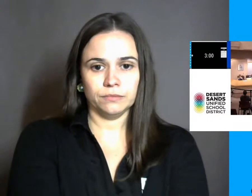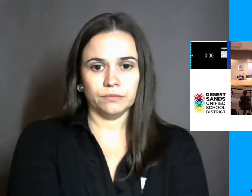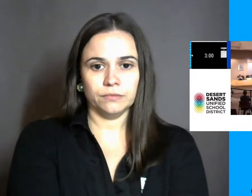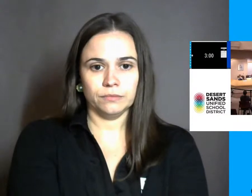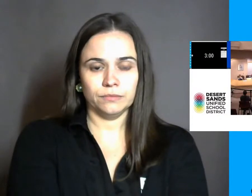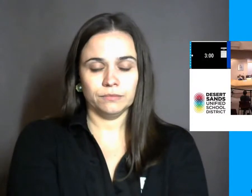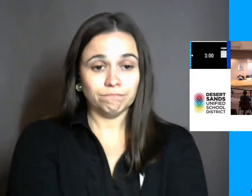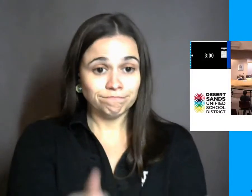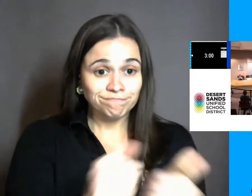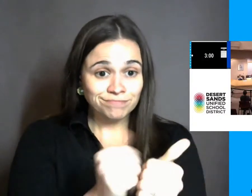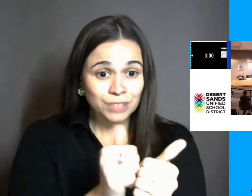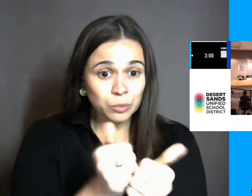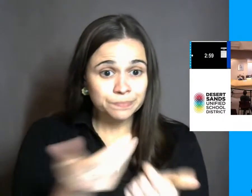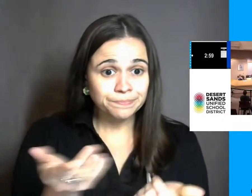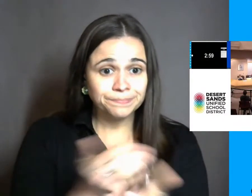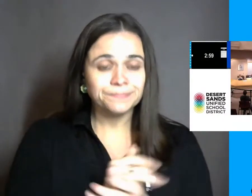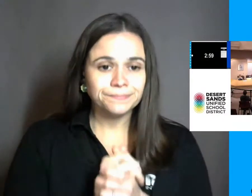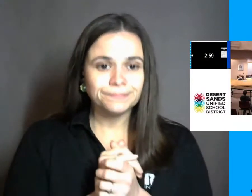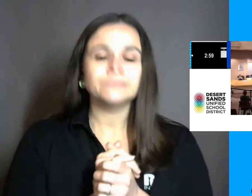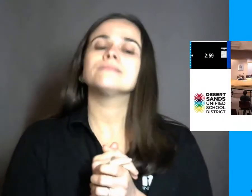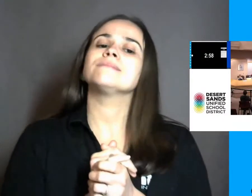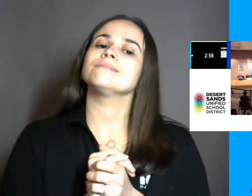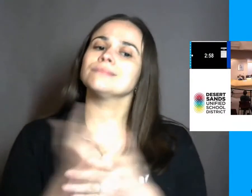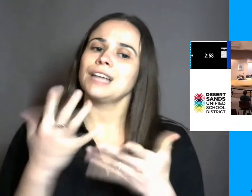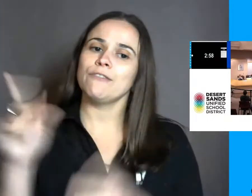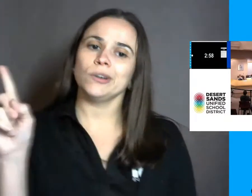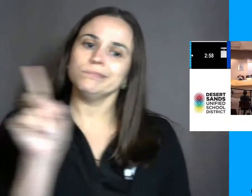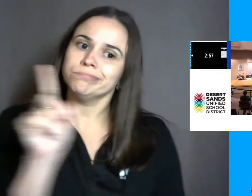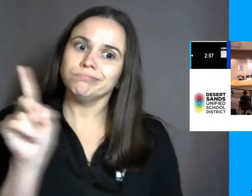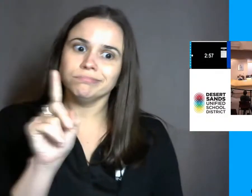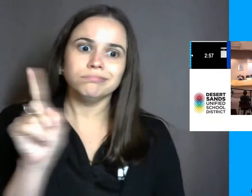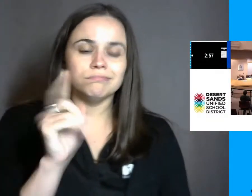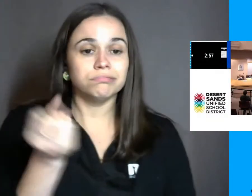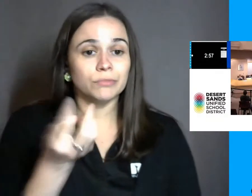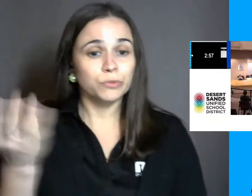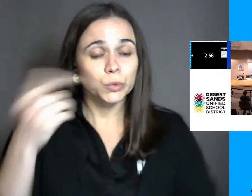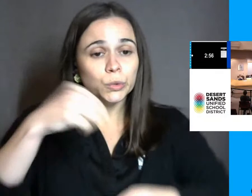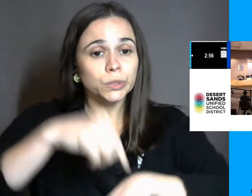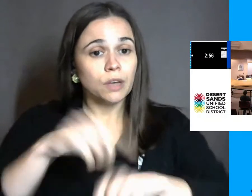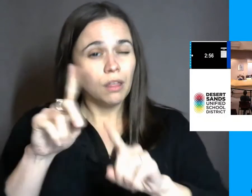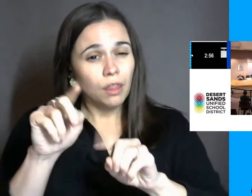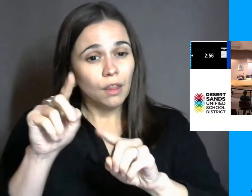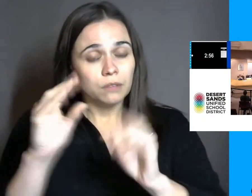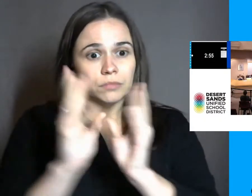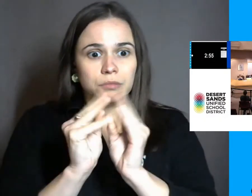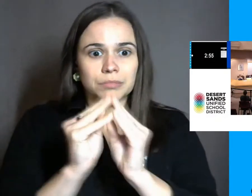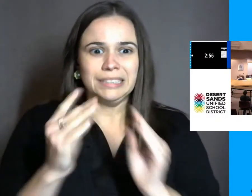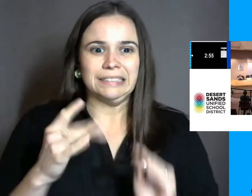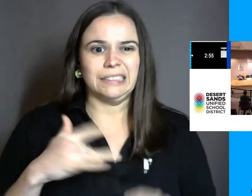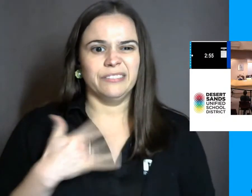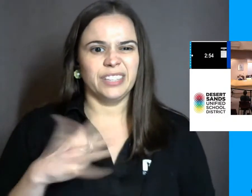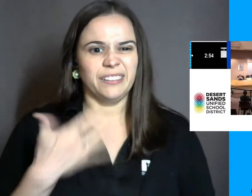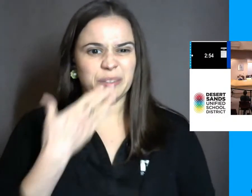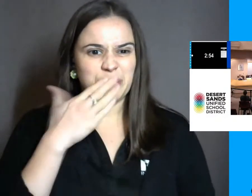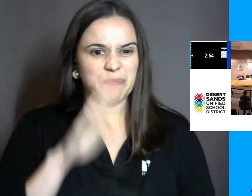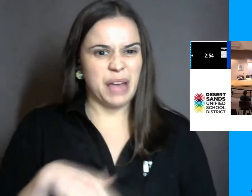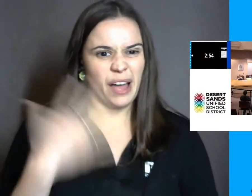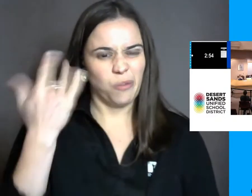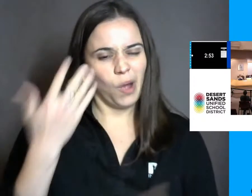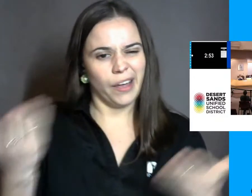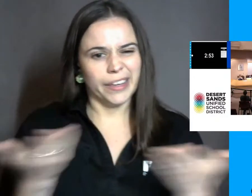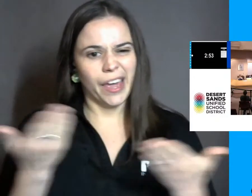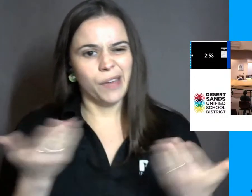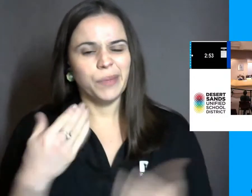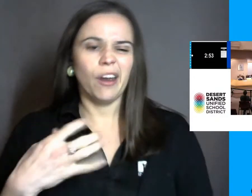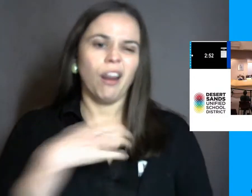How's it going, everyone? I've been up here a couple times now. I've been to a bunch of these meetings. Kind of feel bad because I came here to bitch about all the COVID stuff. And